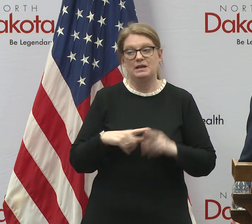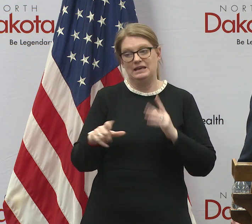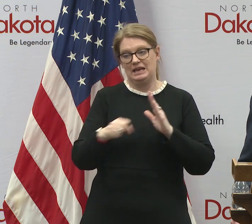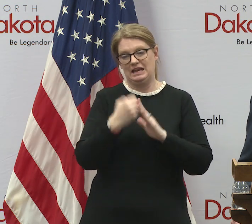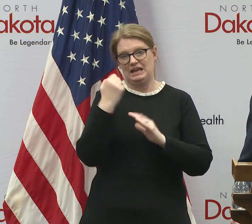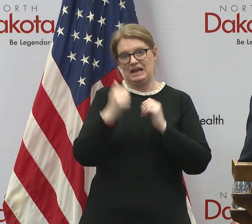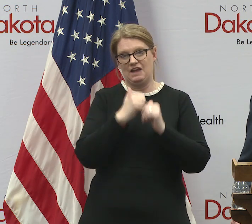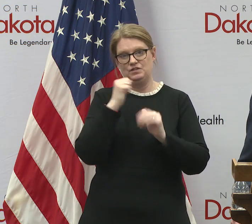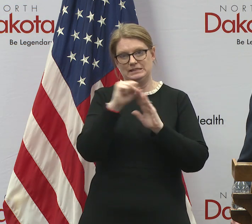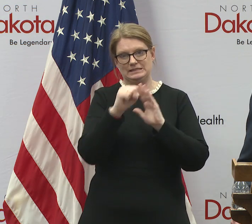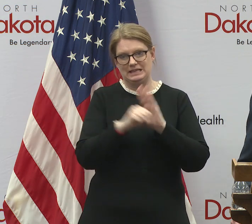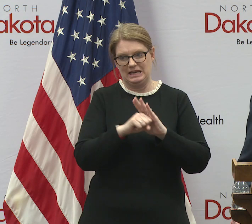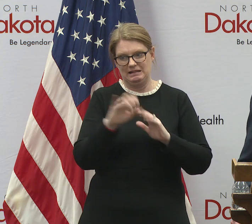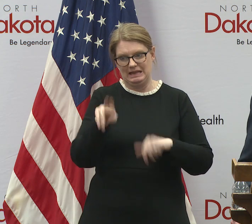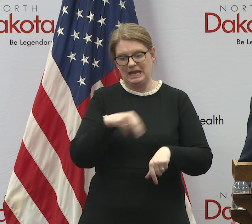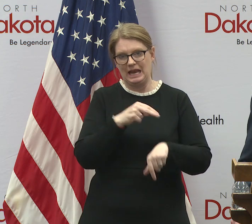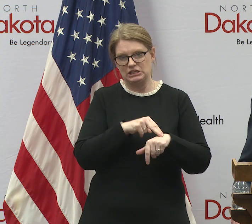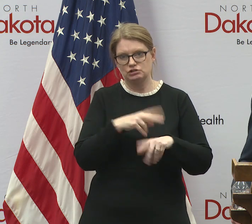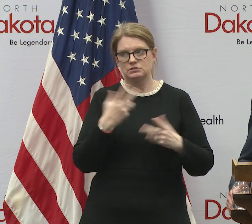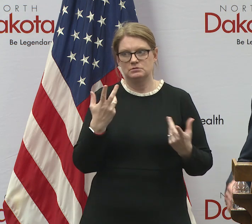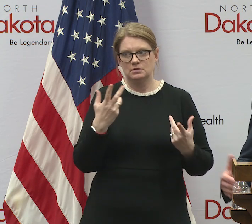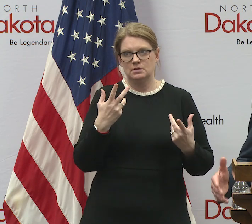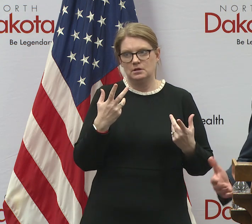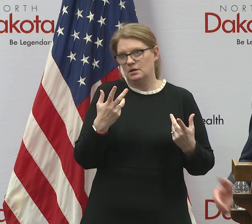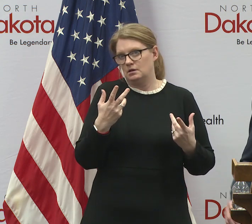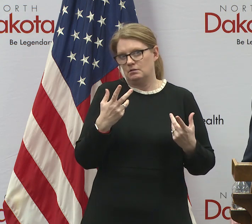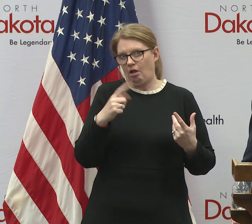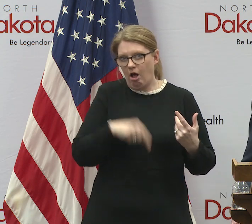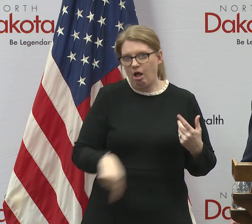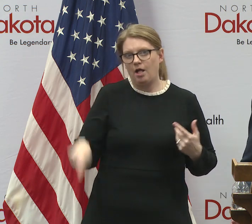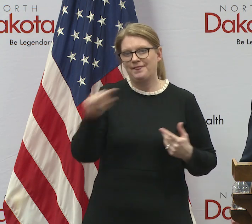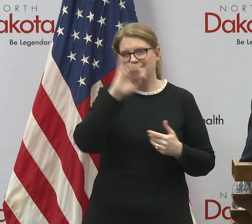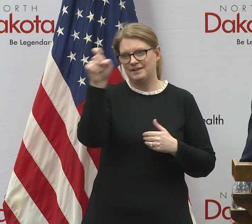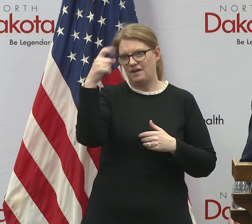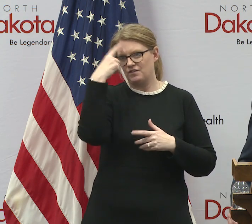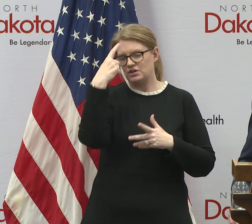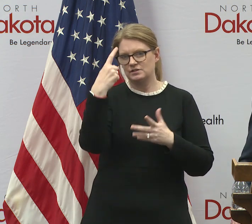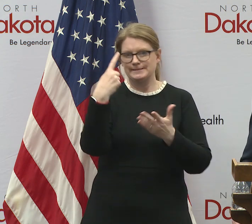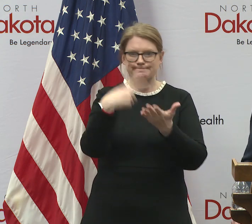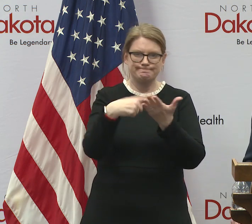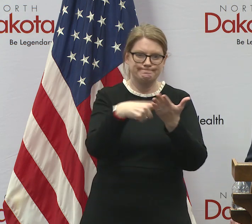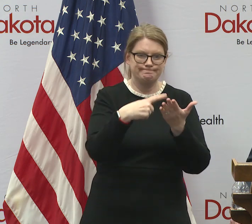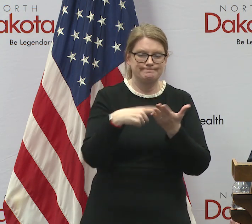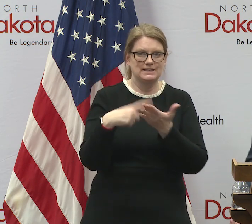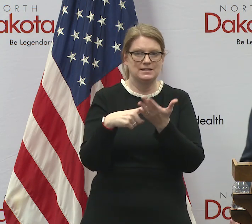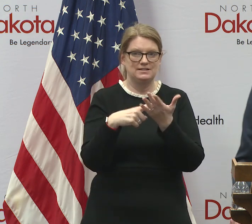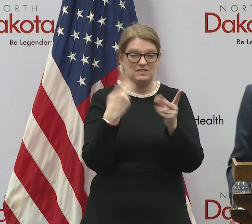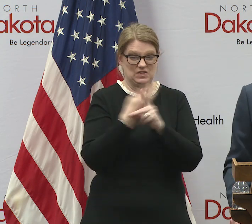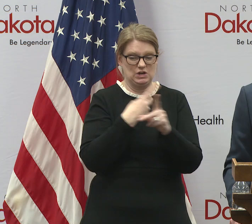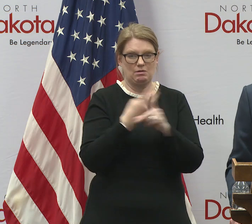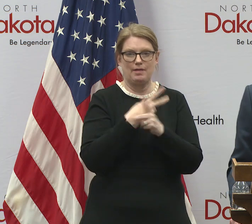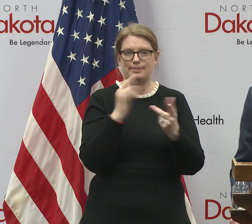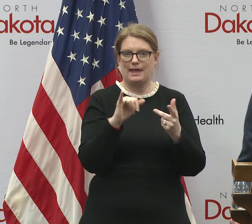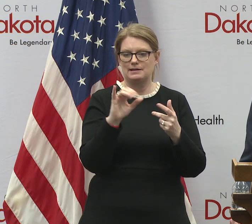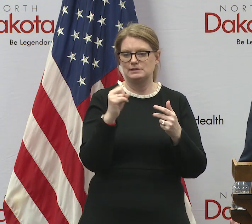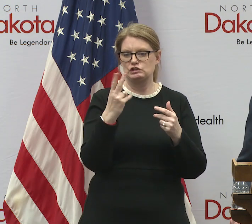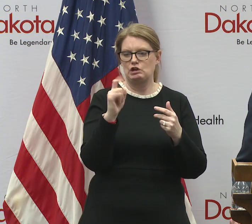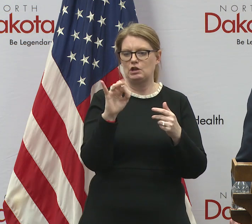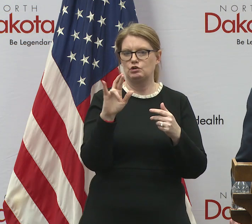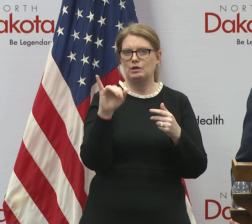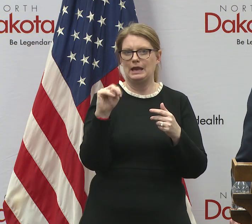to at some point has to have among their options shelter-in-place options if it starts to